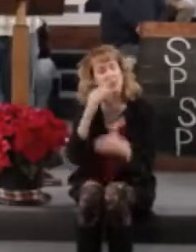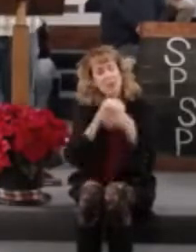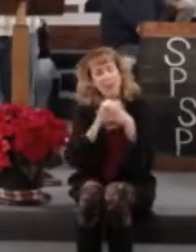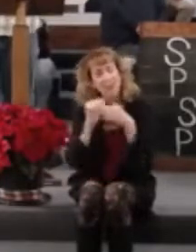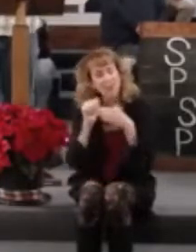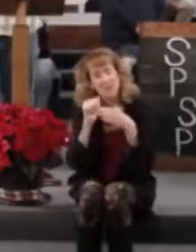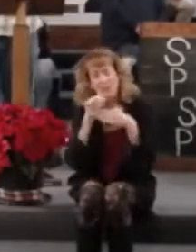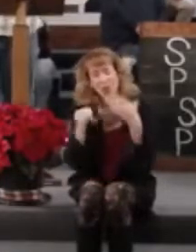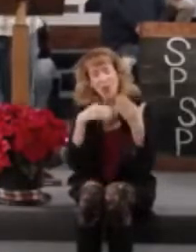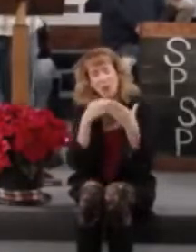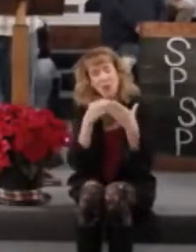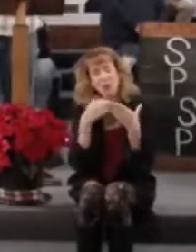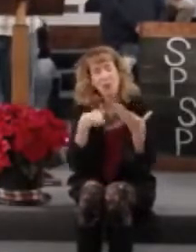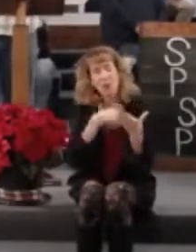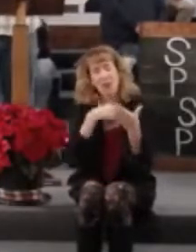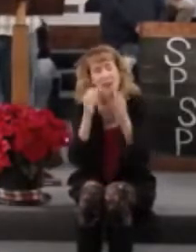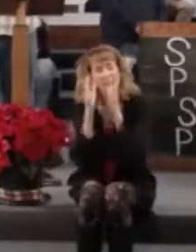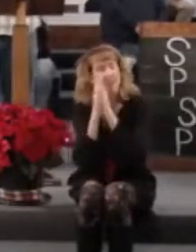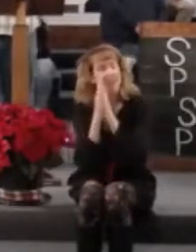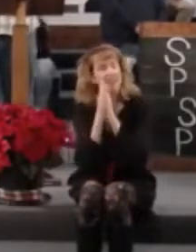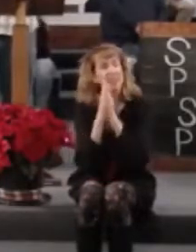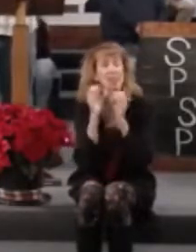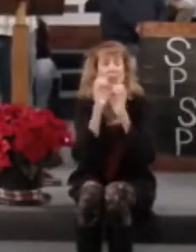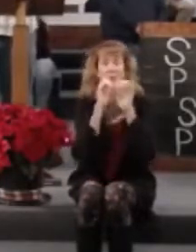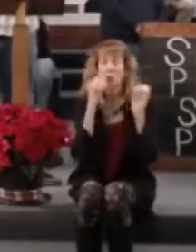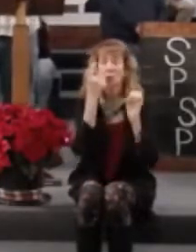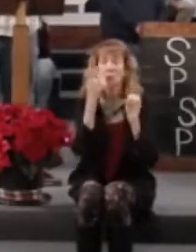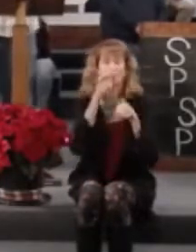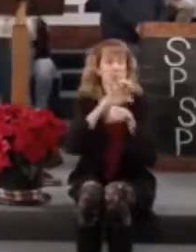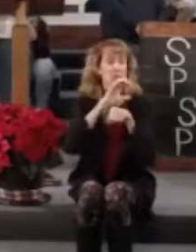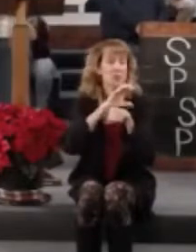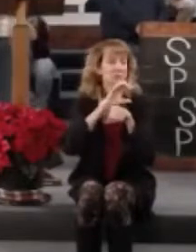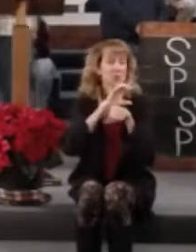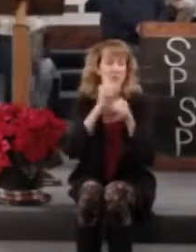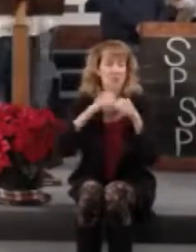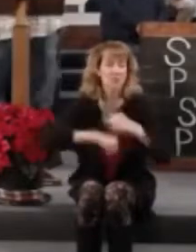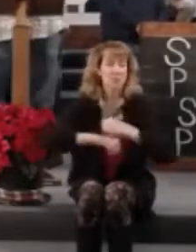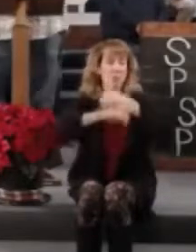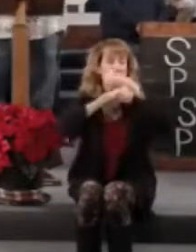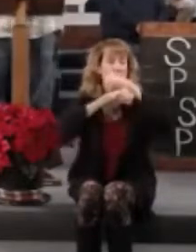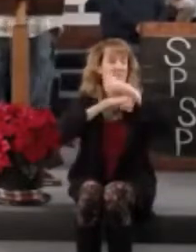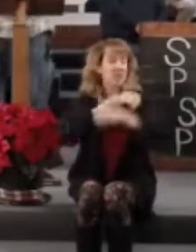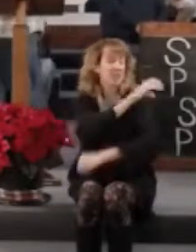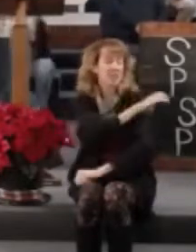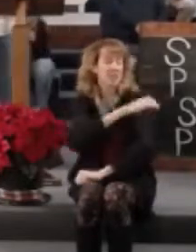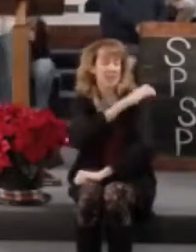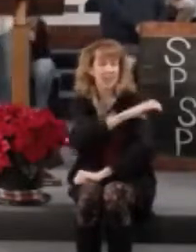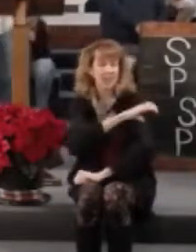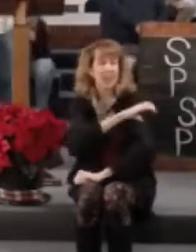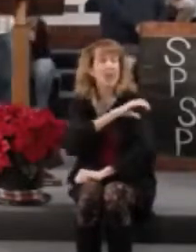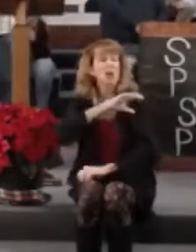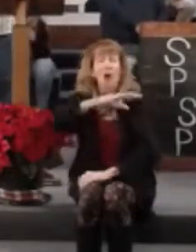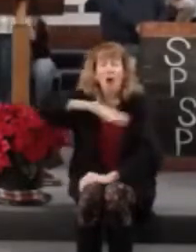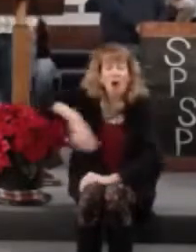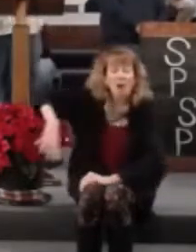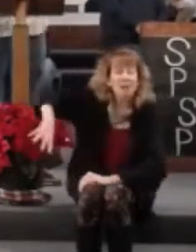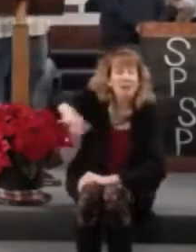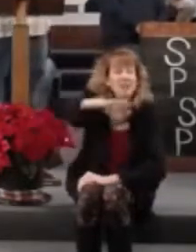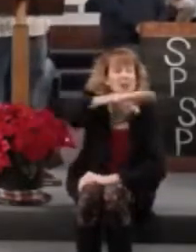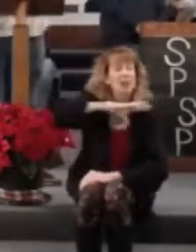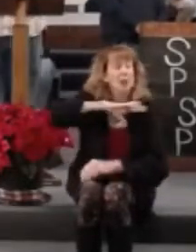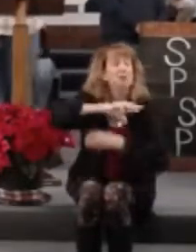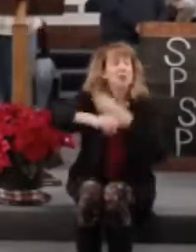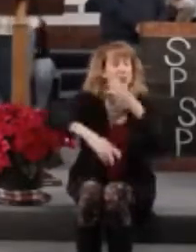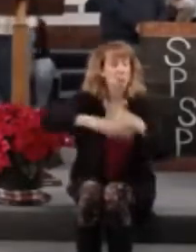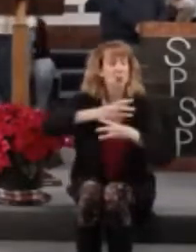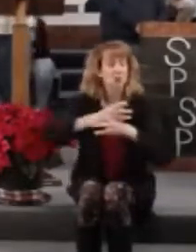That's all they're asking for. No one church is supporting that clinic all by itself. The Lottie Moon offering is. And so if you